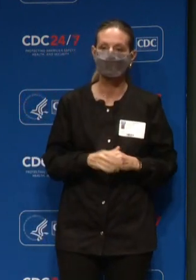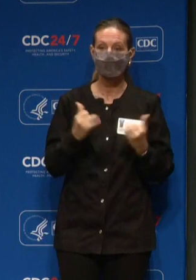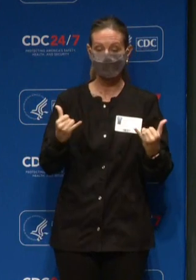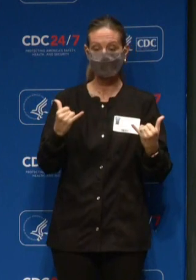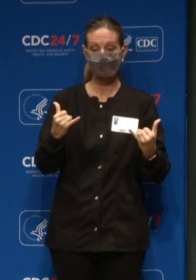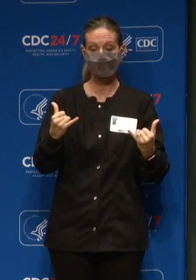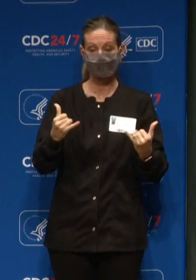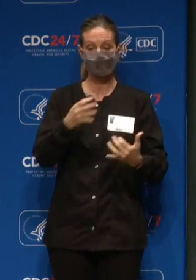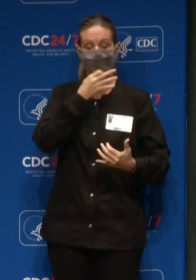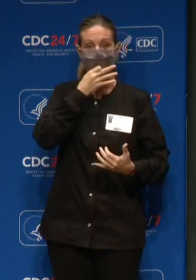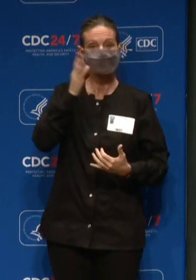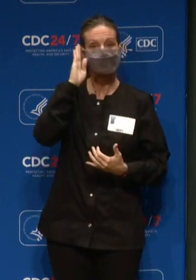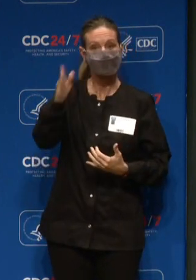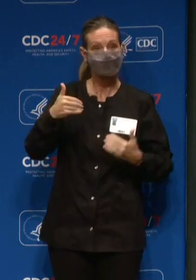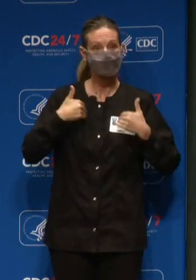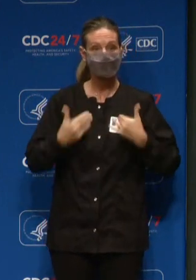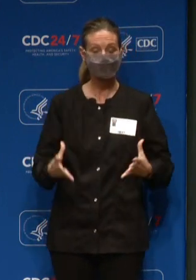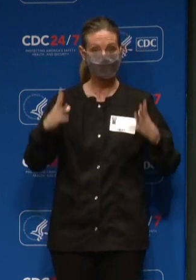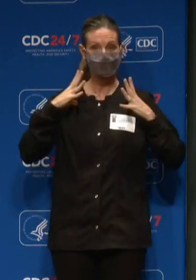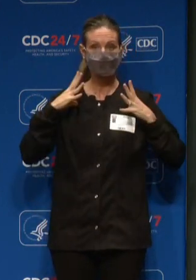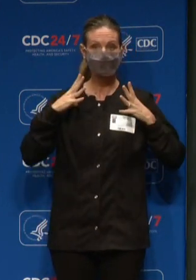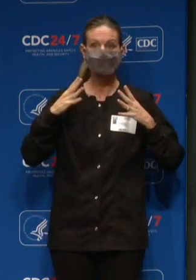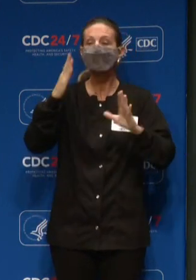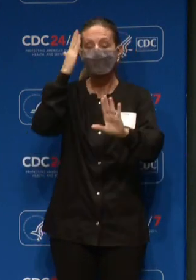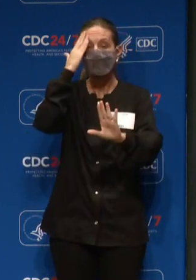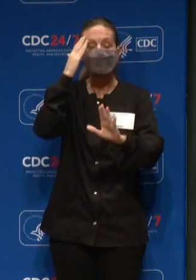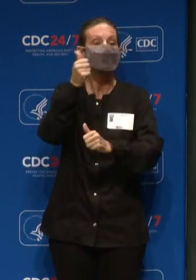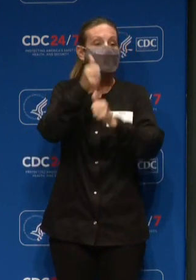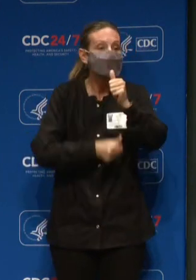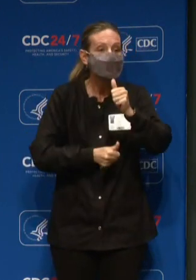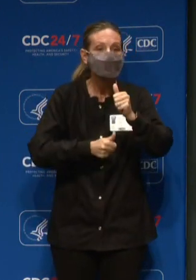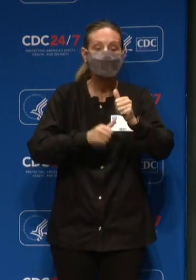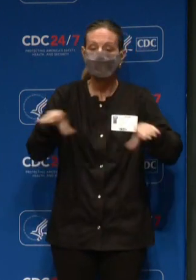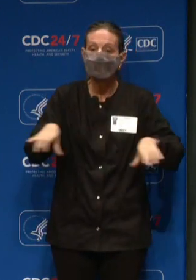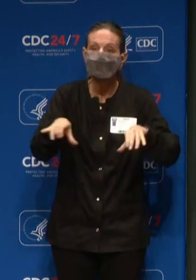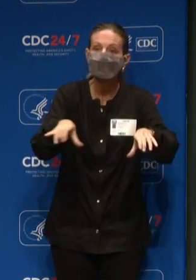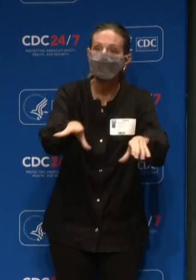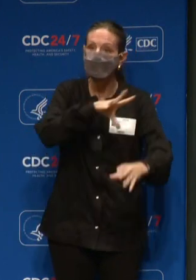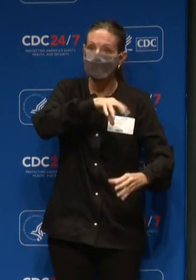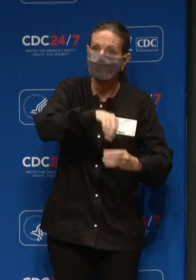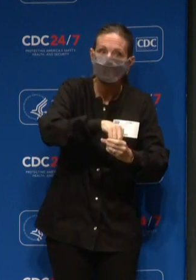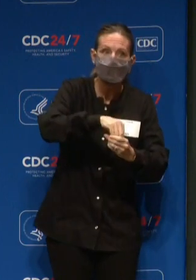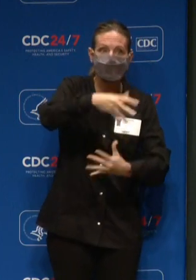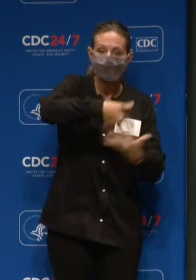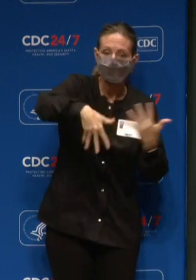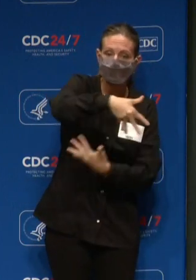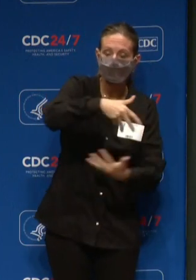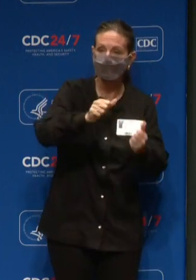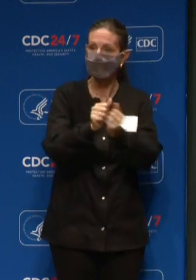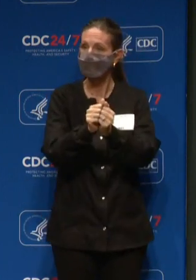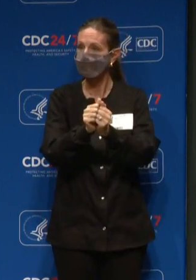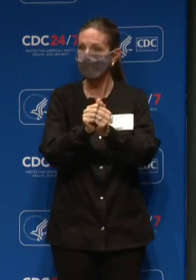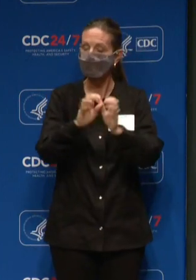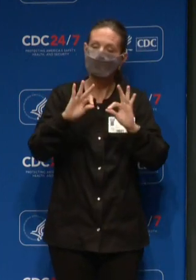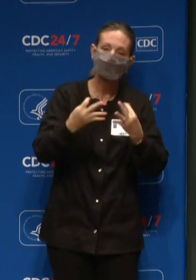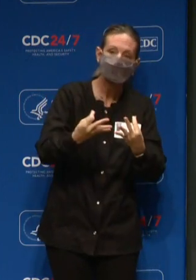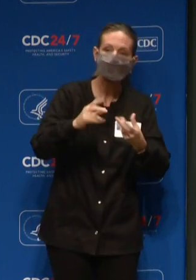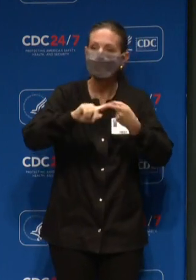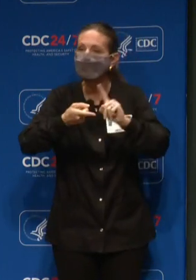holidays. We know that every activity that involves interacting with others has some degree of risk right